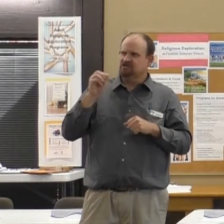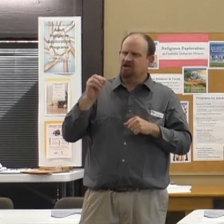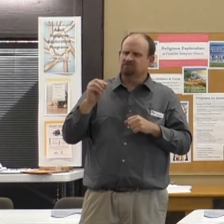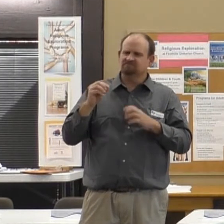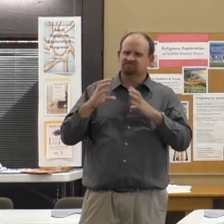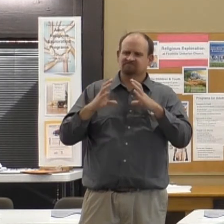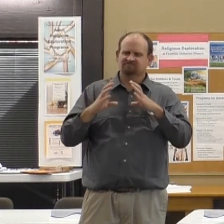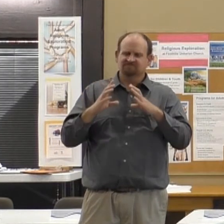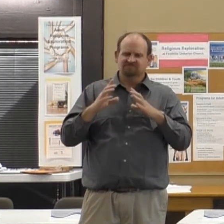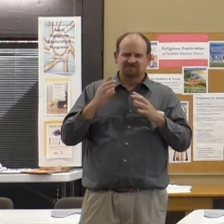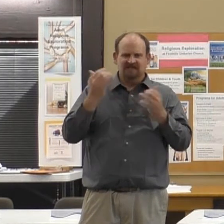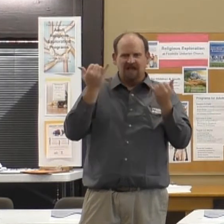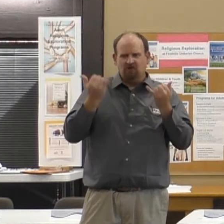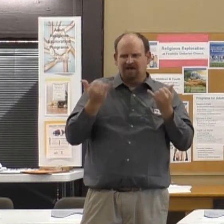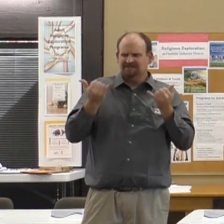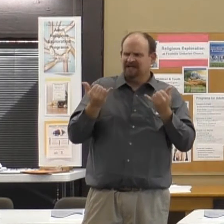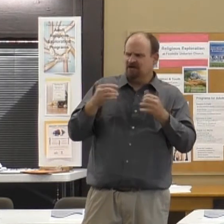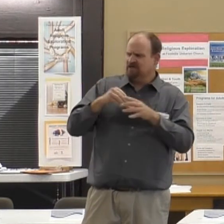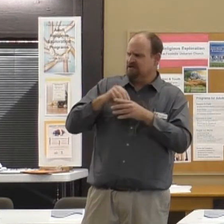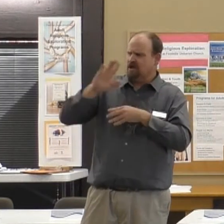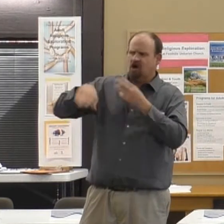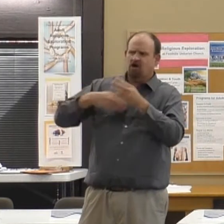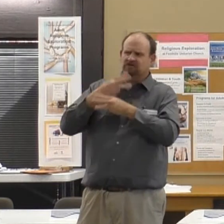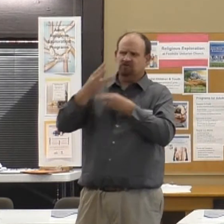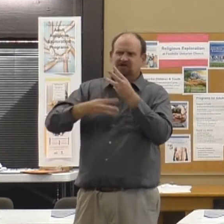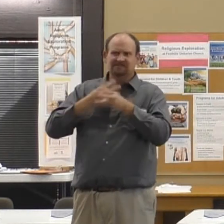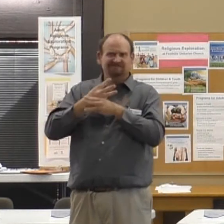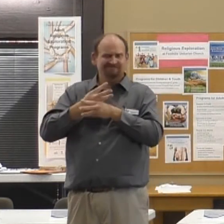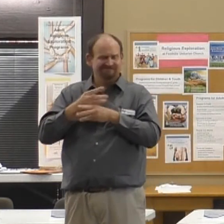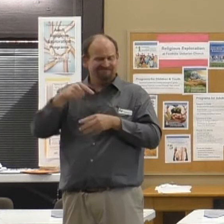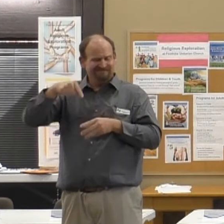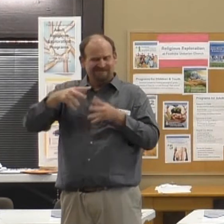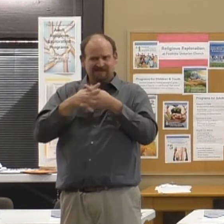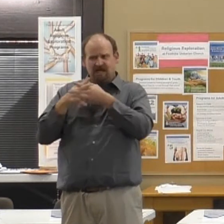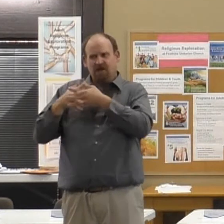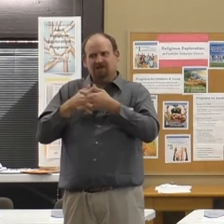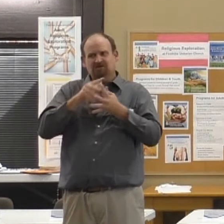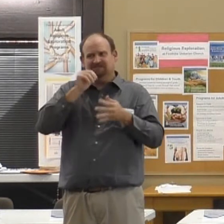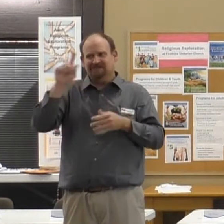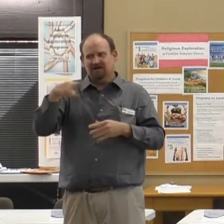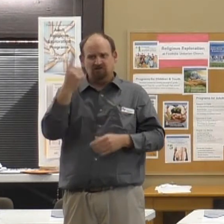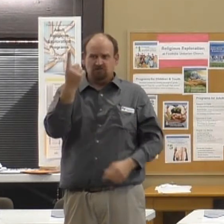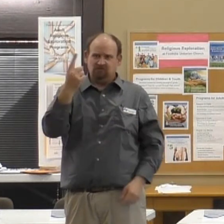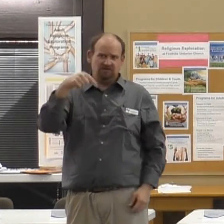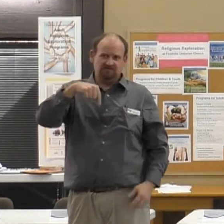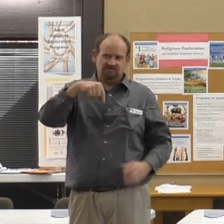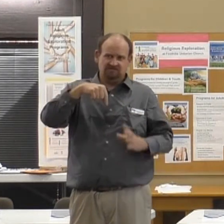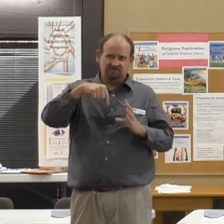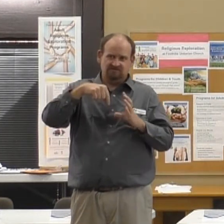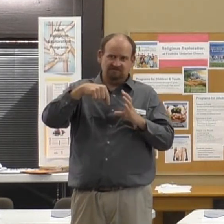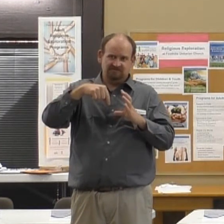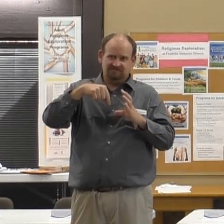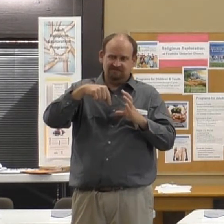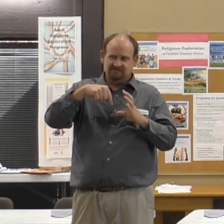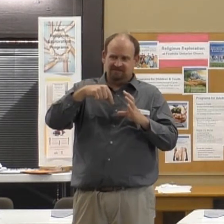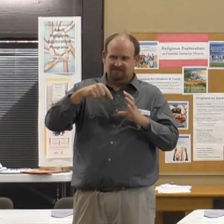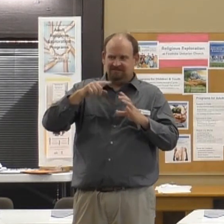universal, and that's really the first thing that needs to be understood. And